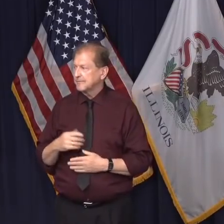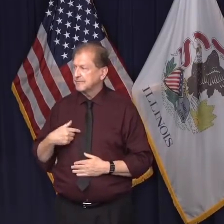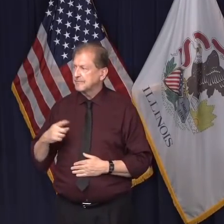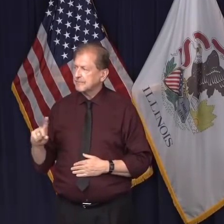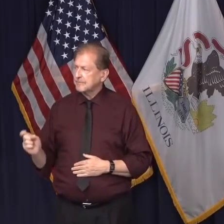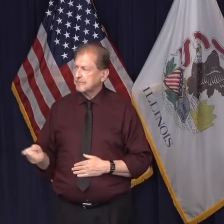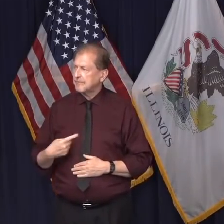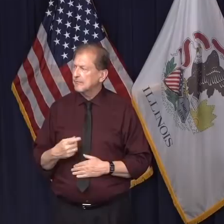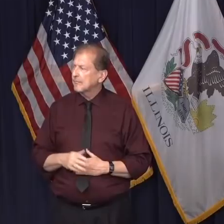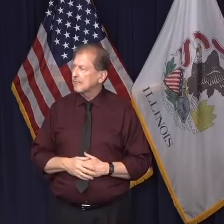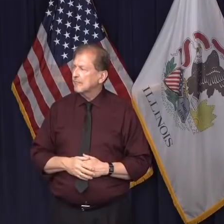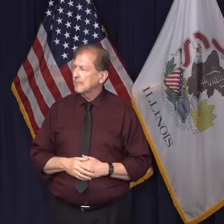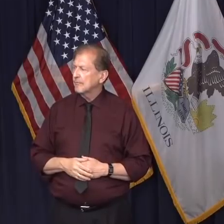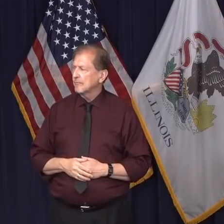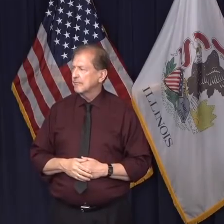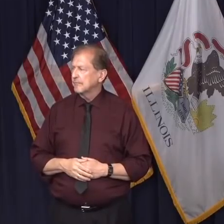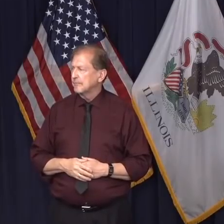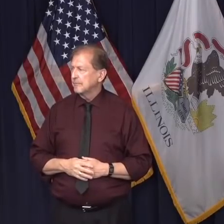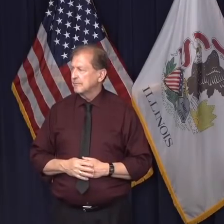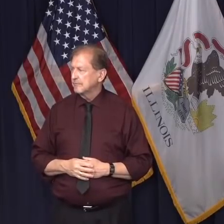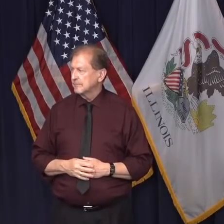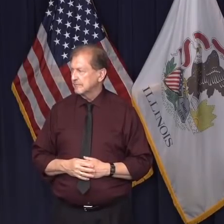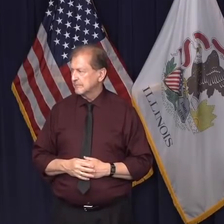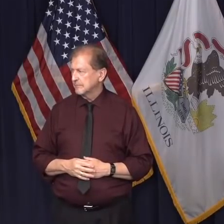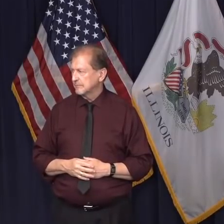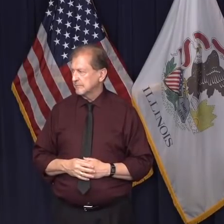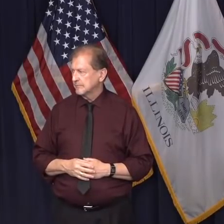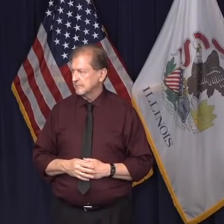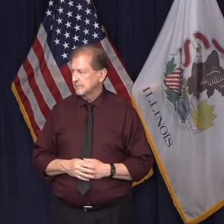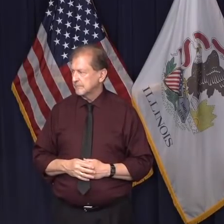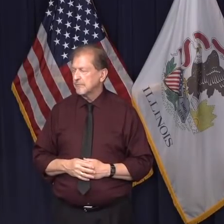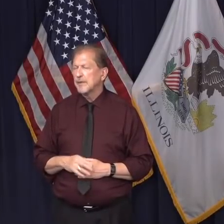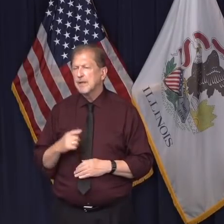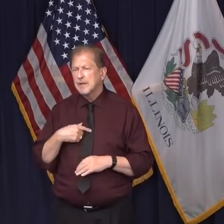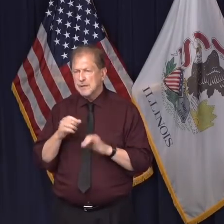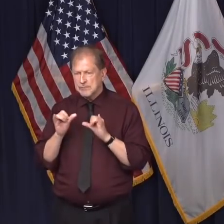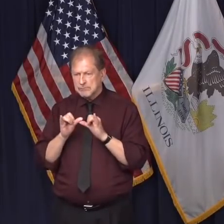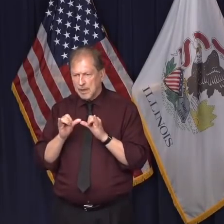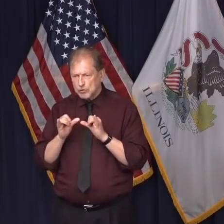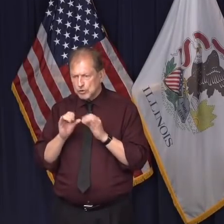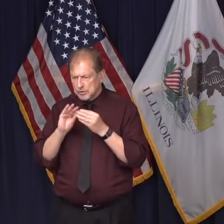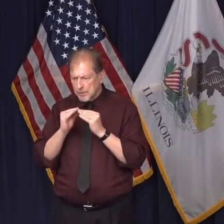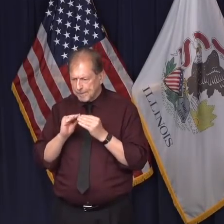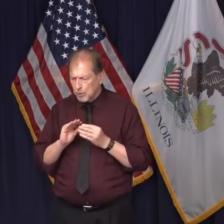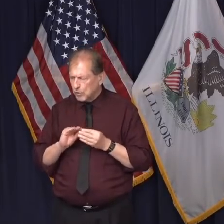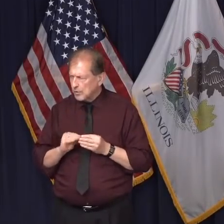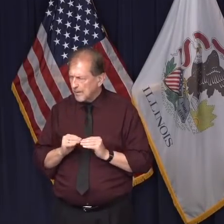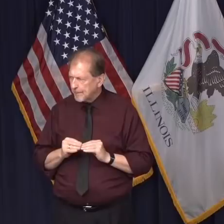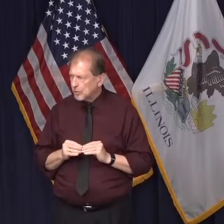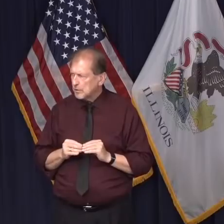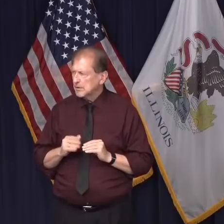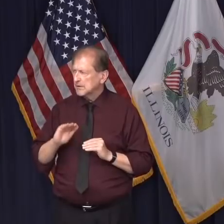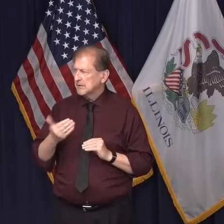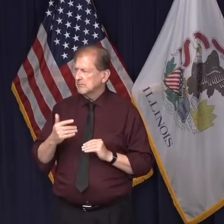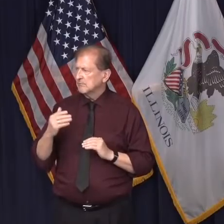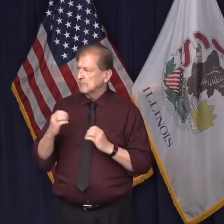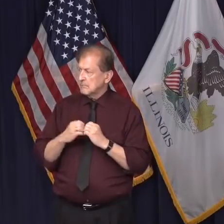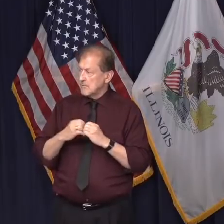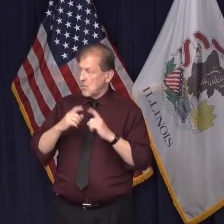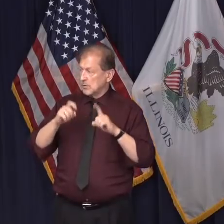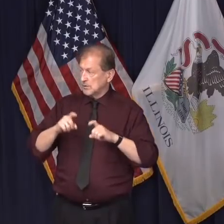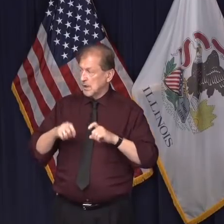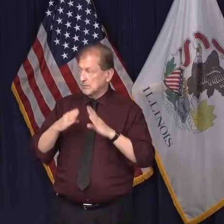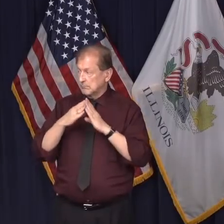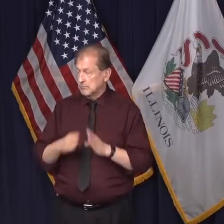online. Hannah at the Daily Line, two very important metrics to get the state to phase 4 are even more widespread testing available to